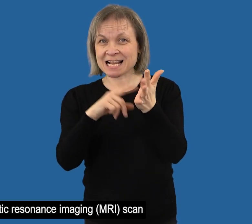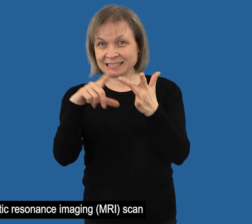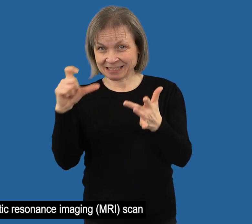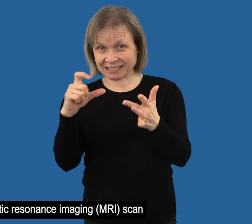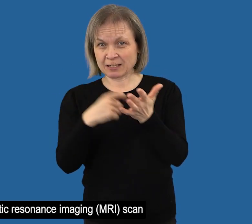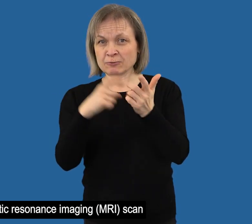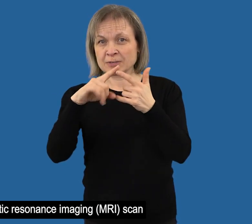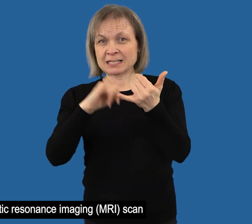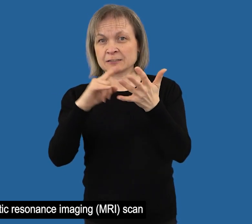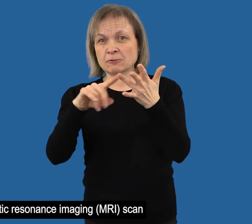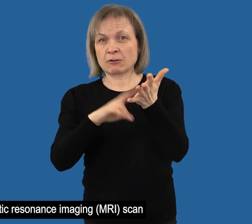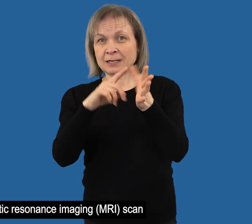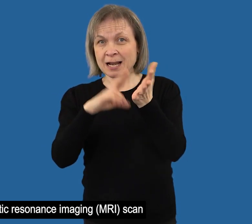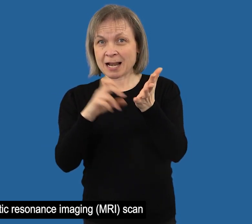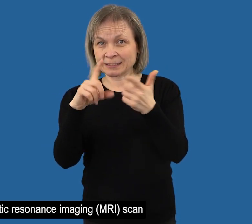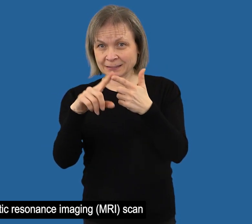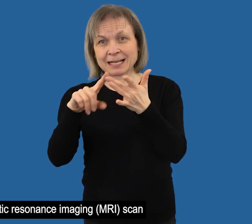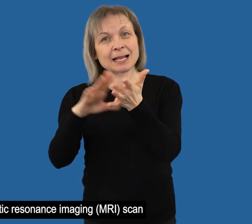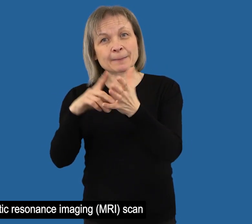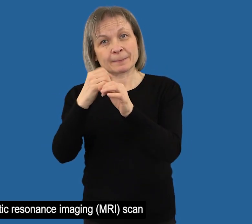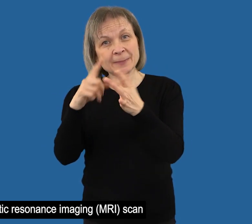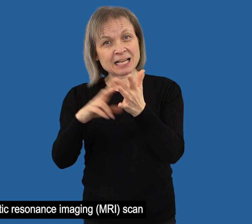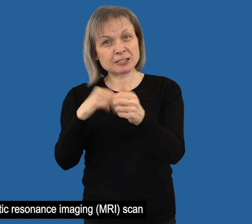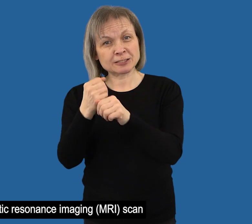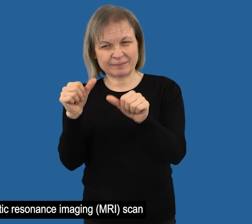magnetic resonance imaging, MRI scan,